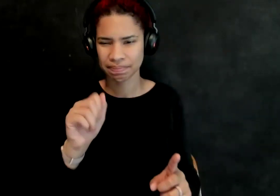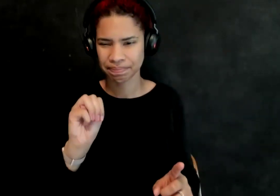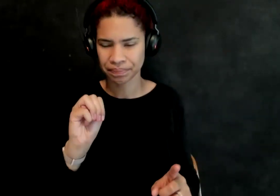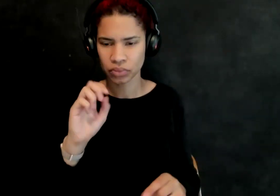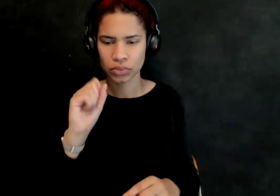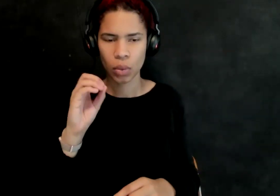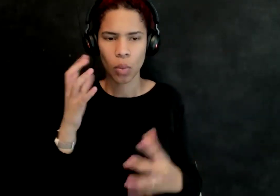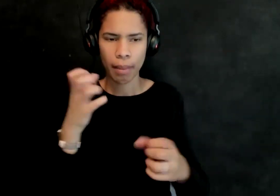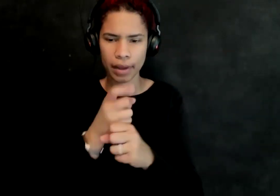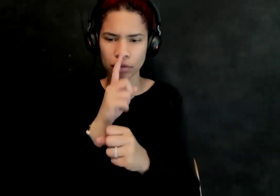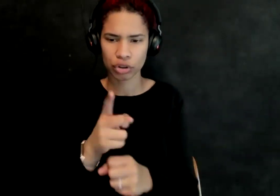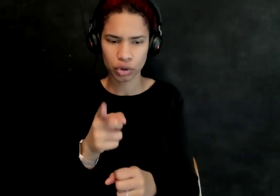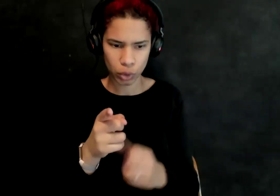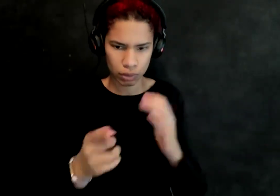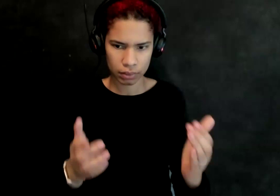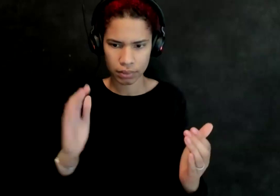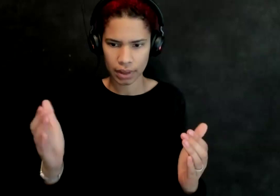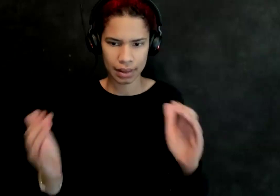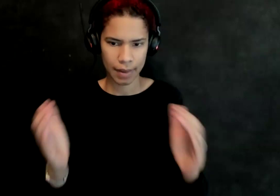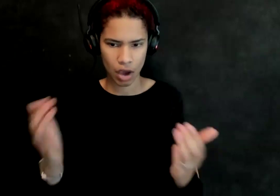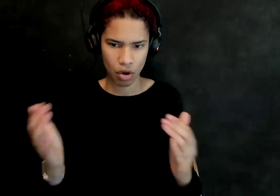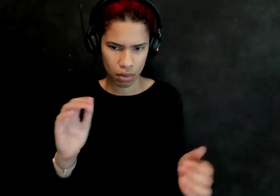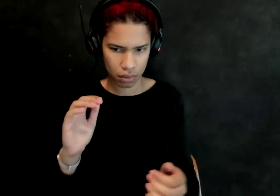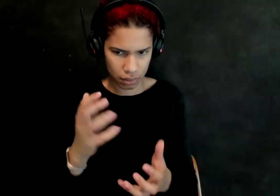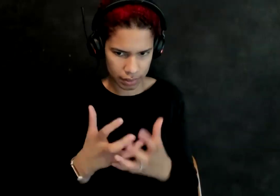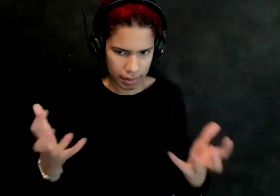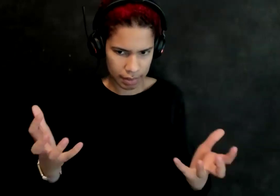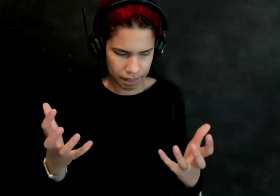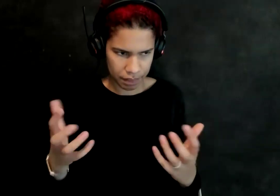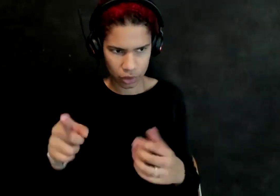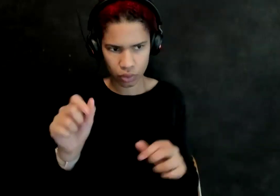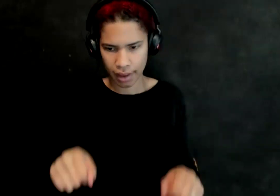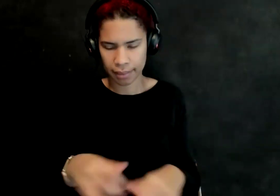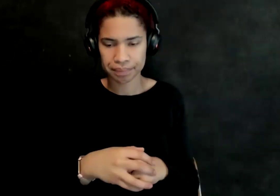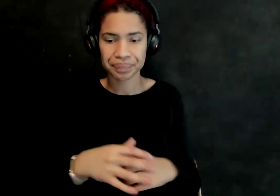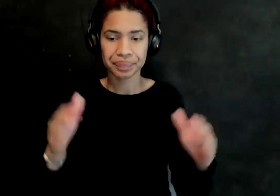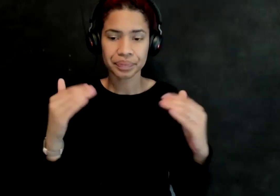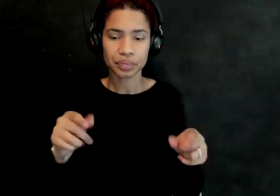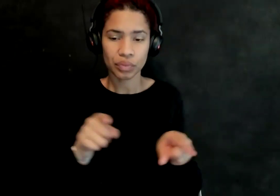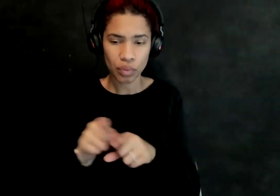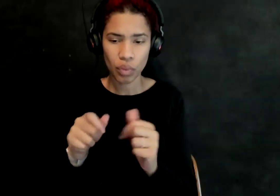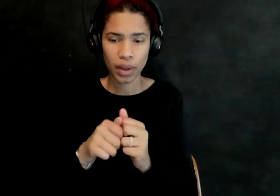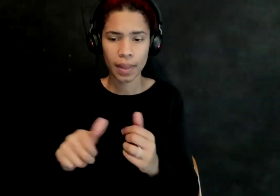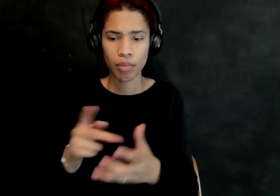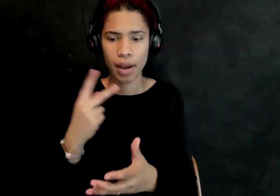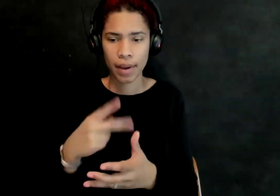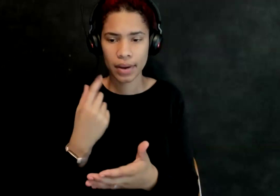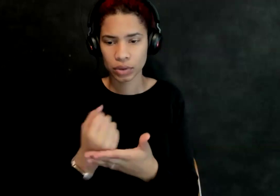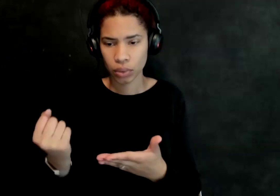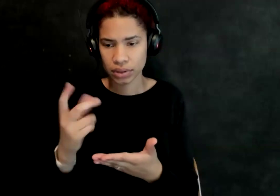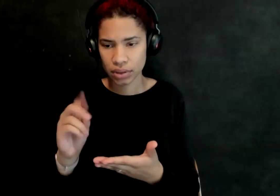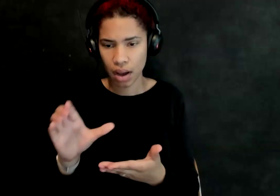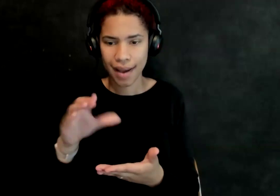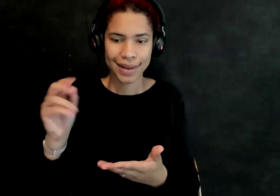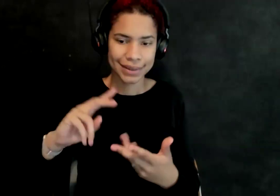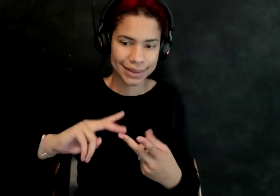you are cross-referencing as best you can. And just with the other primary source documents and secondary sources that you're